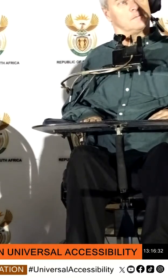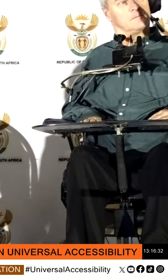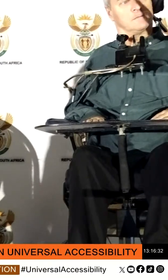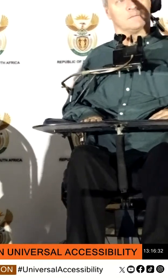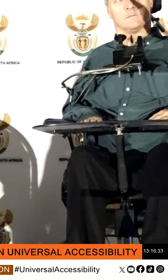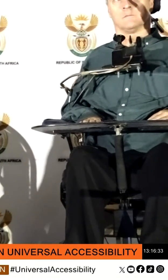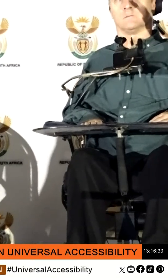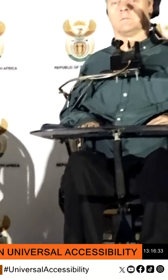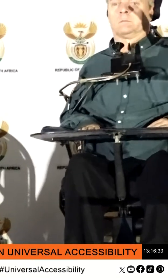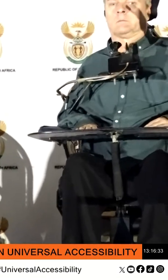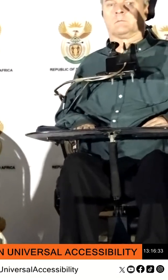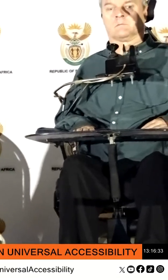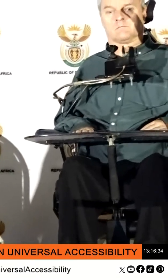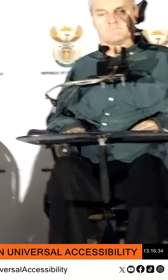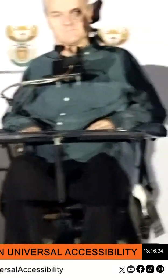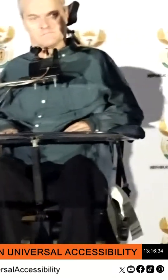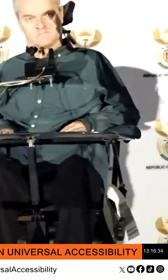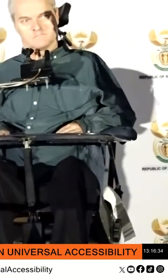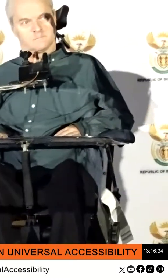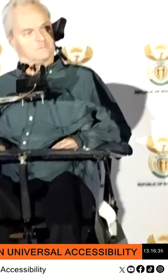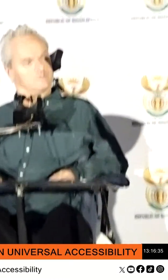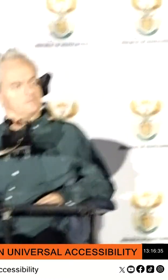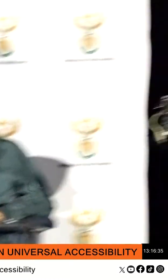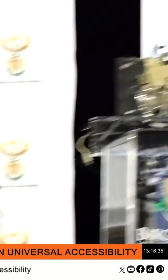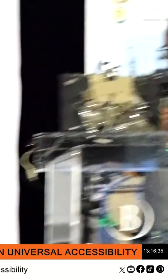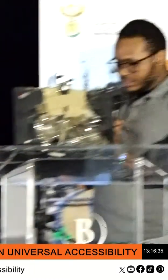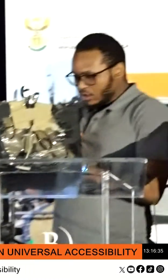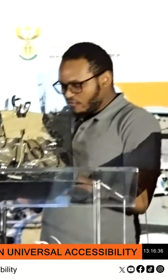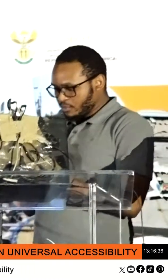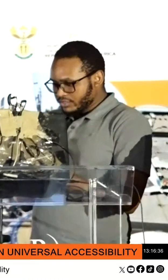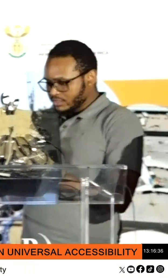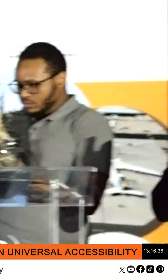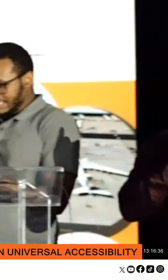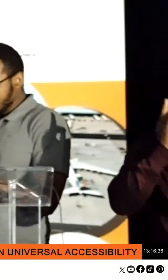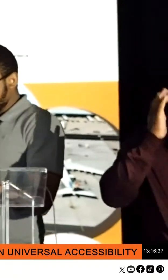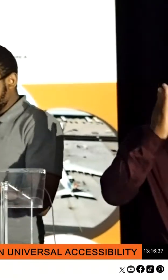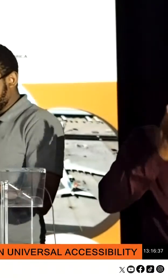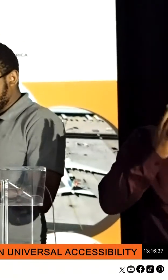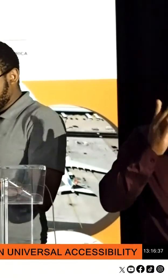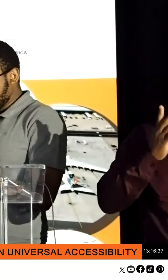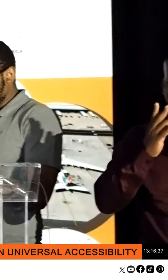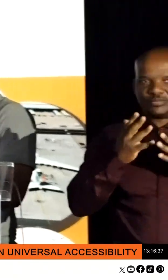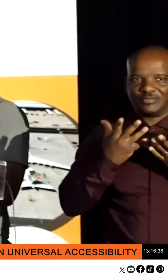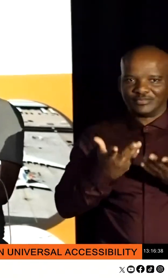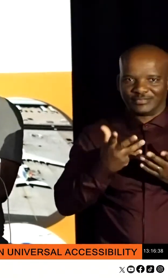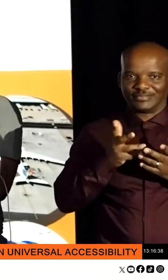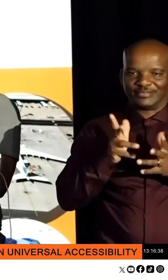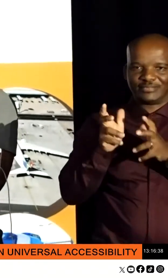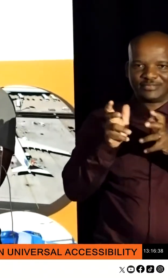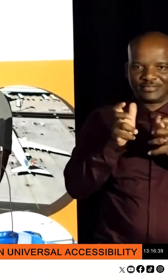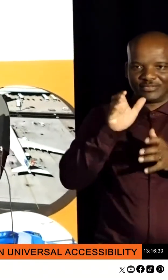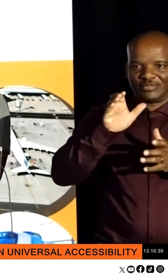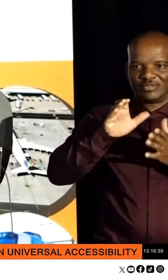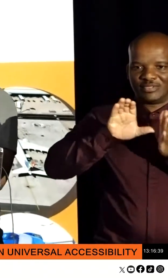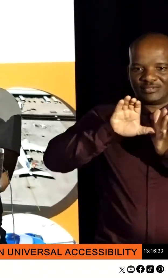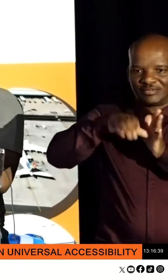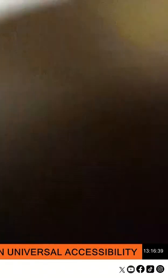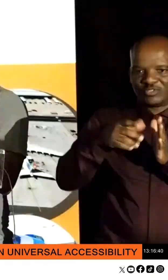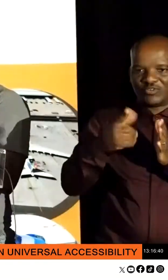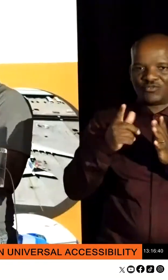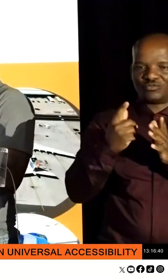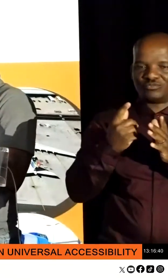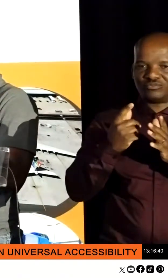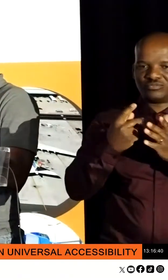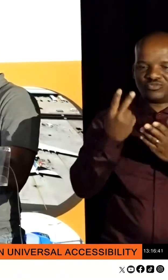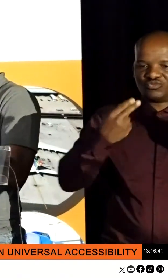I wish I had more time, but here are my thoughts for the inclusion of persons with hidden disabilities in accessible design for